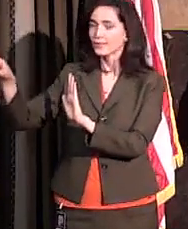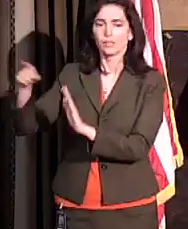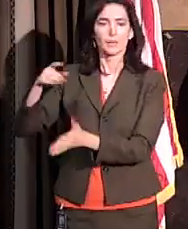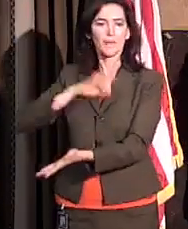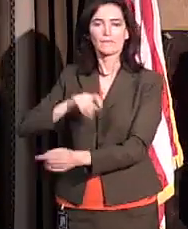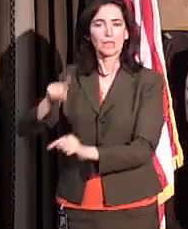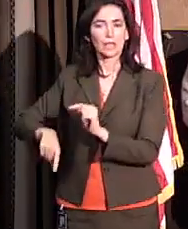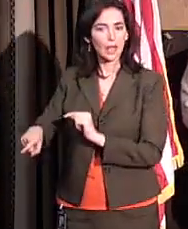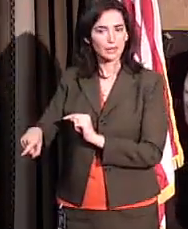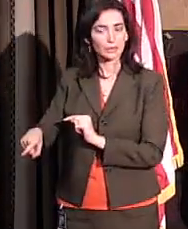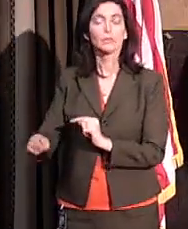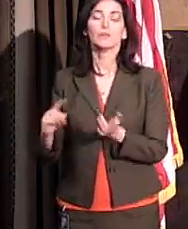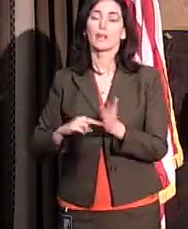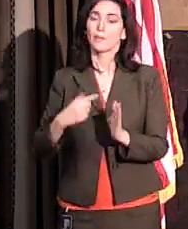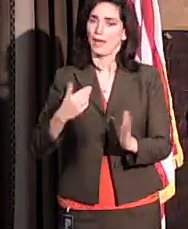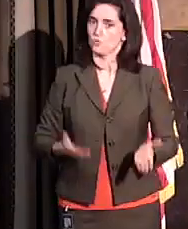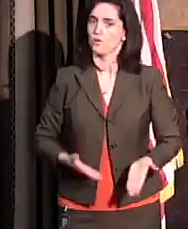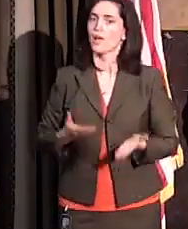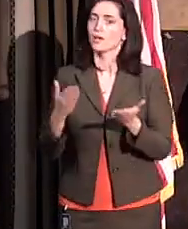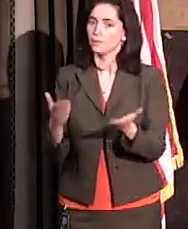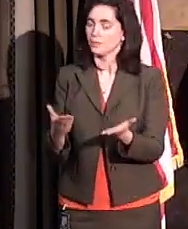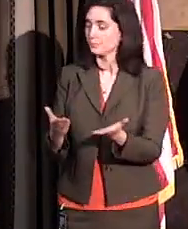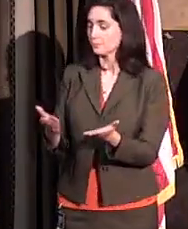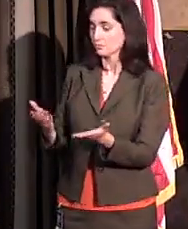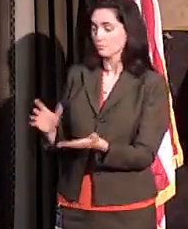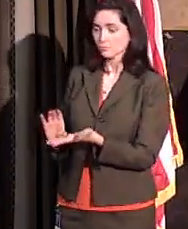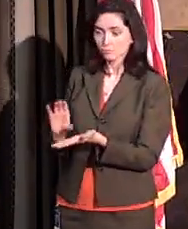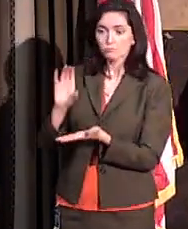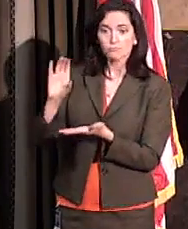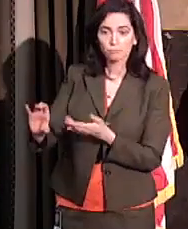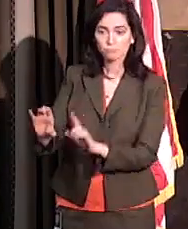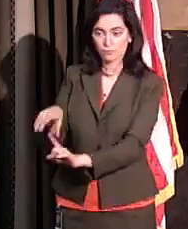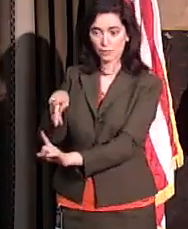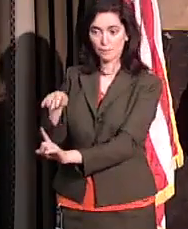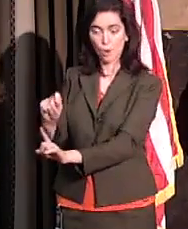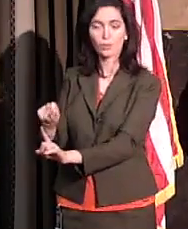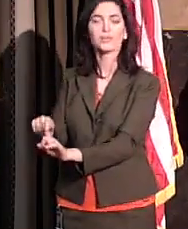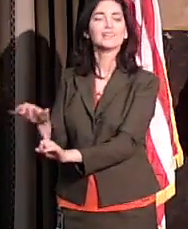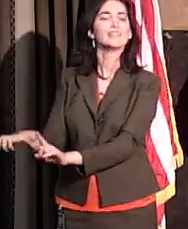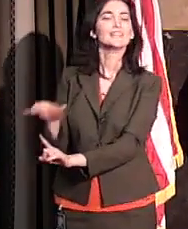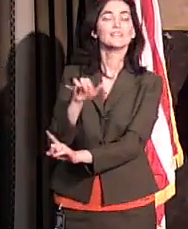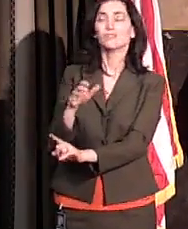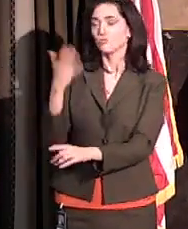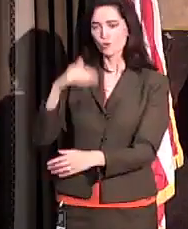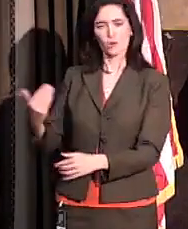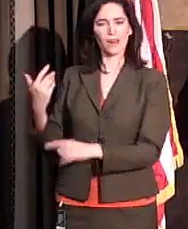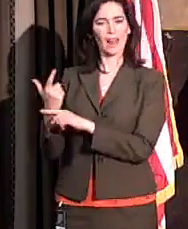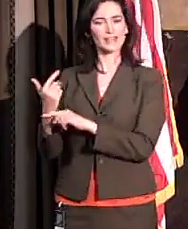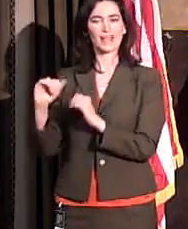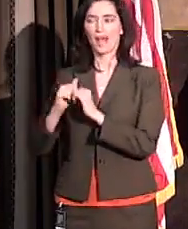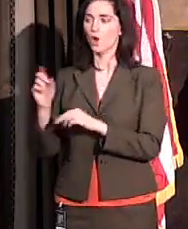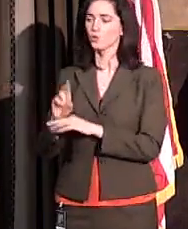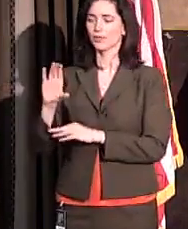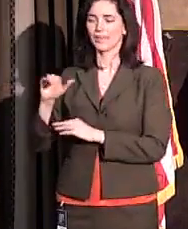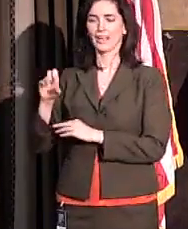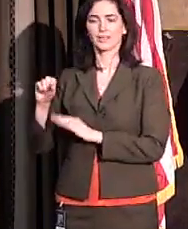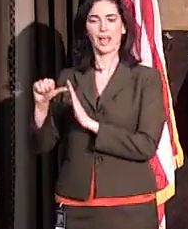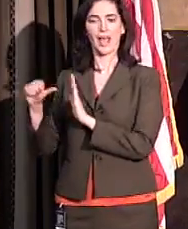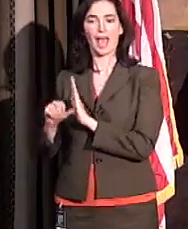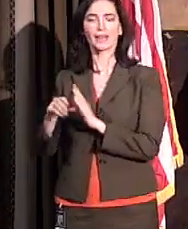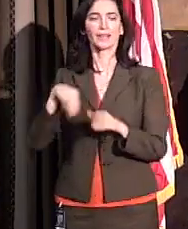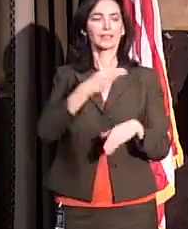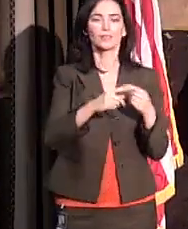recommendation that we do this in a manner similar to the way we administered the CARES Act last year for local government.